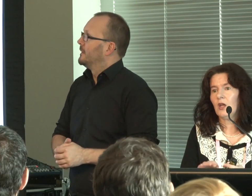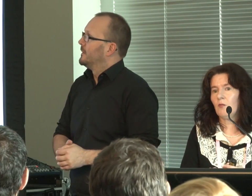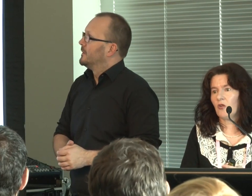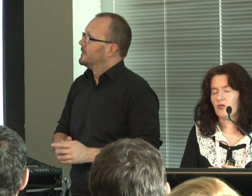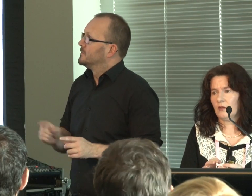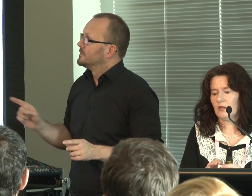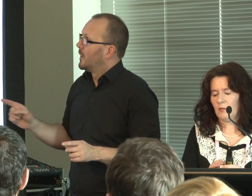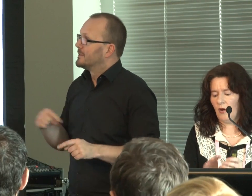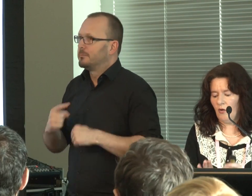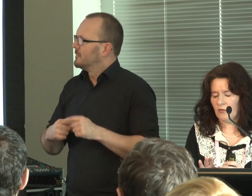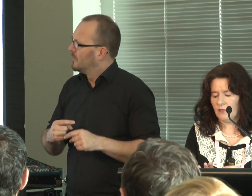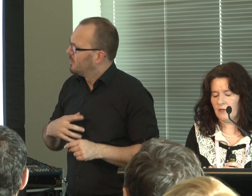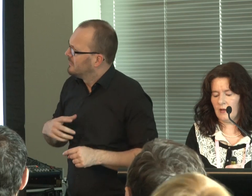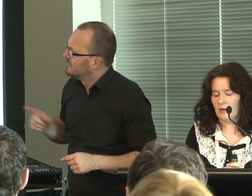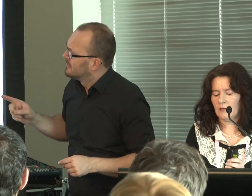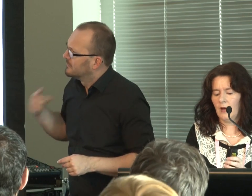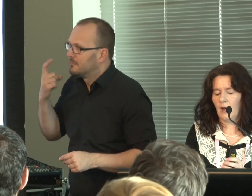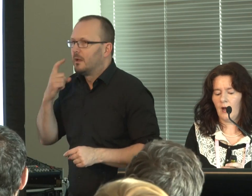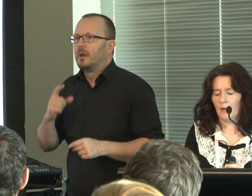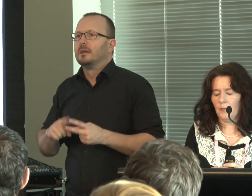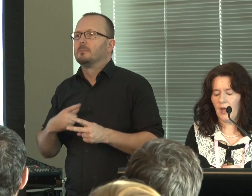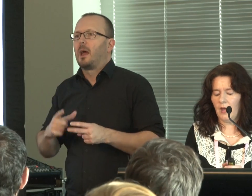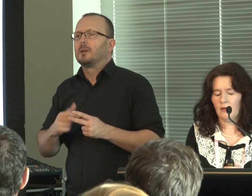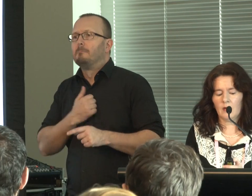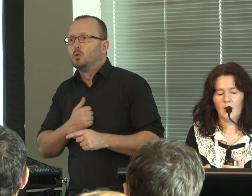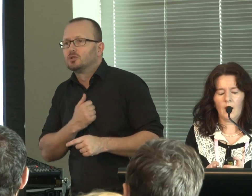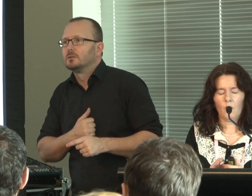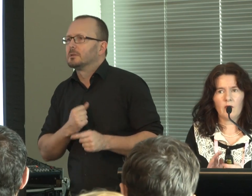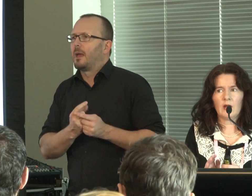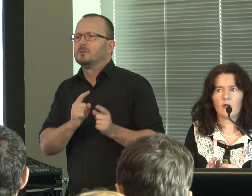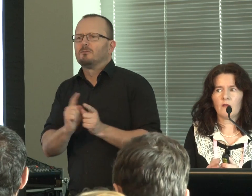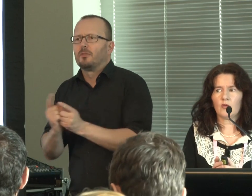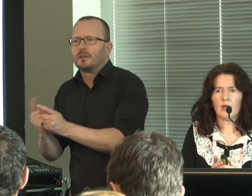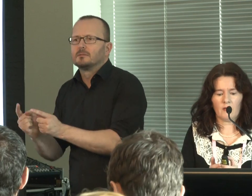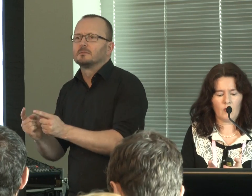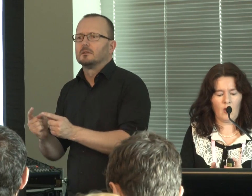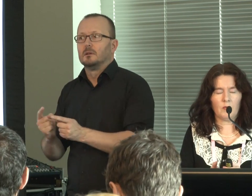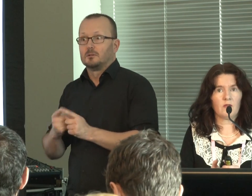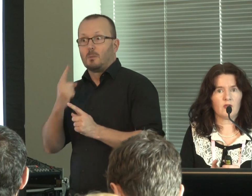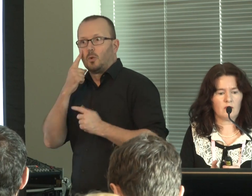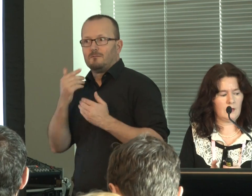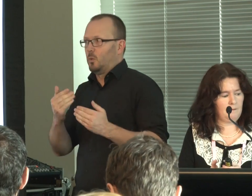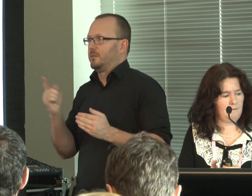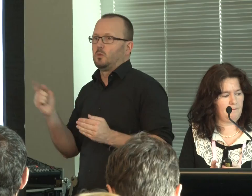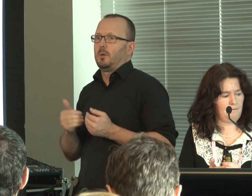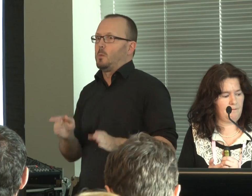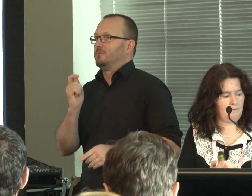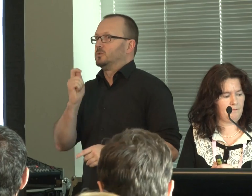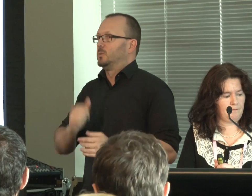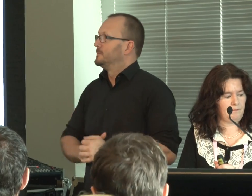about emotion. It's about lots of different things. And we're really looking forward to getting this one open very shortly.